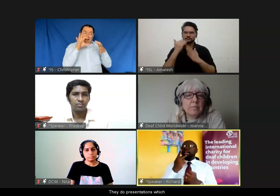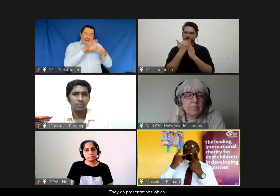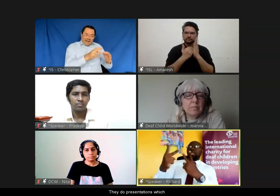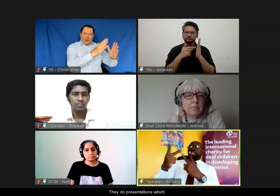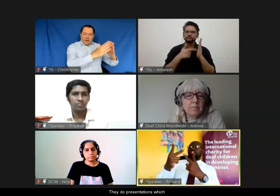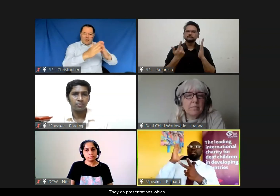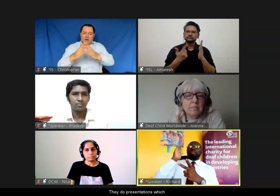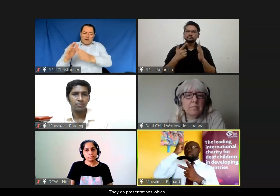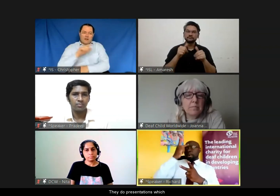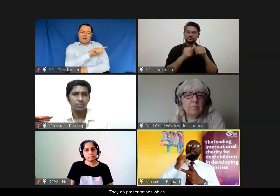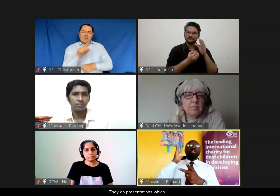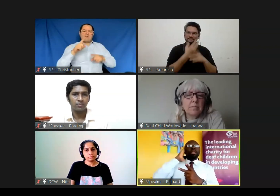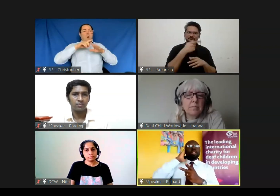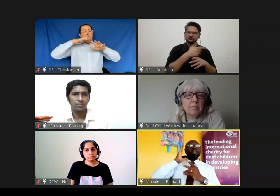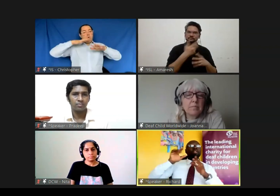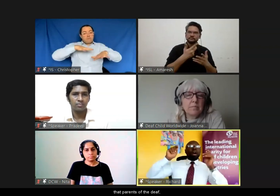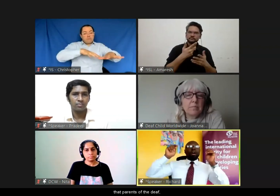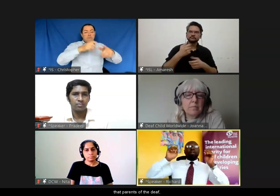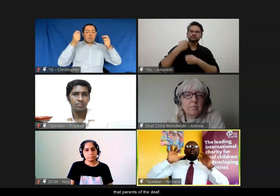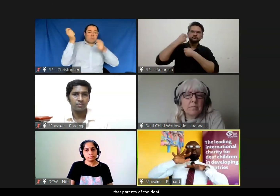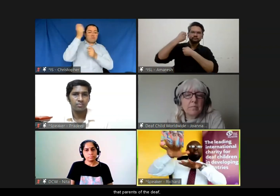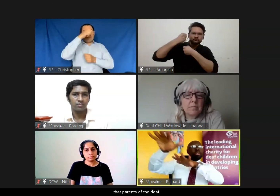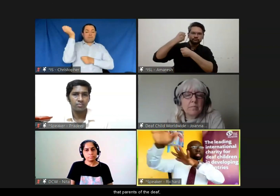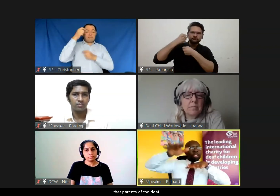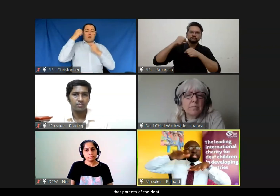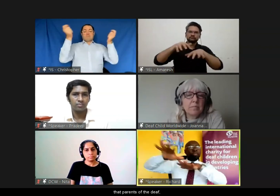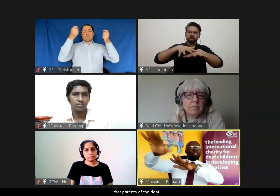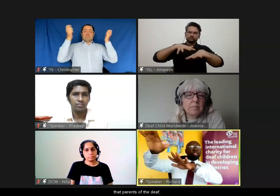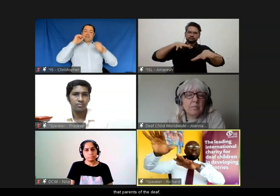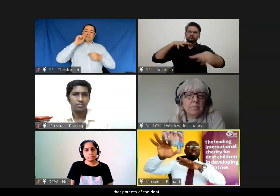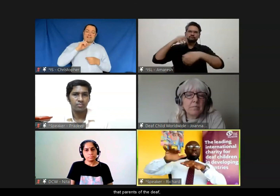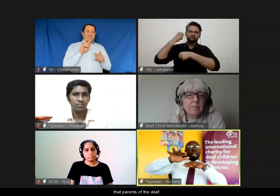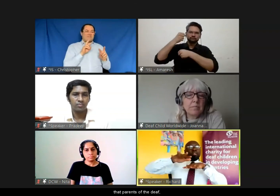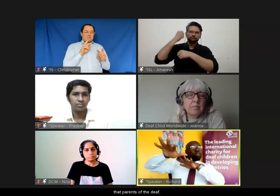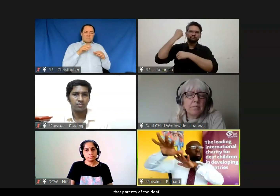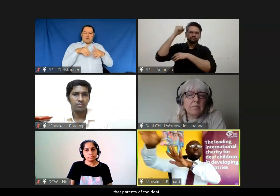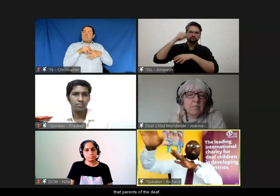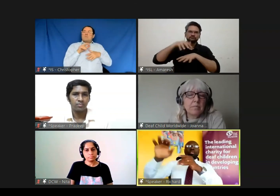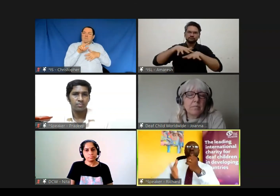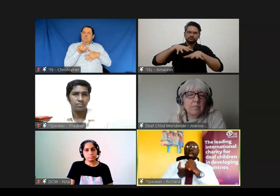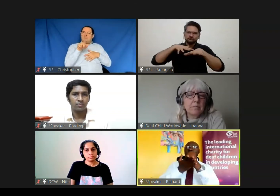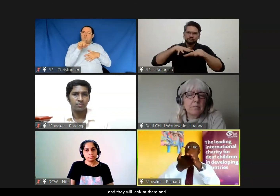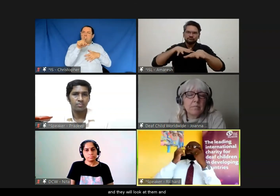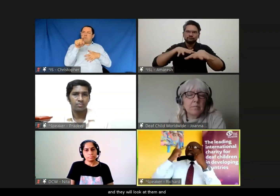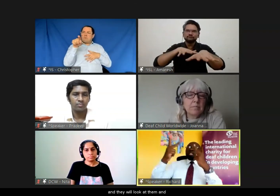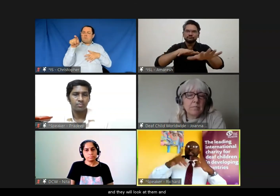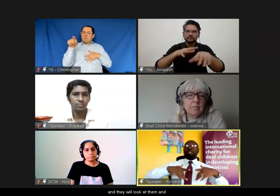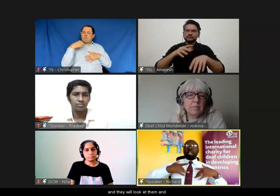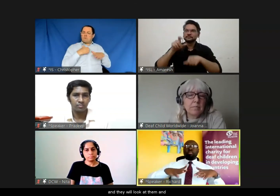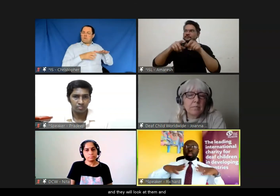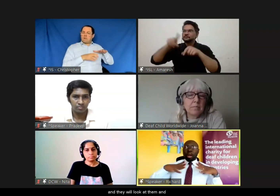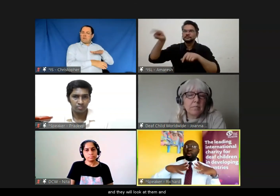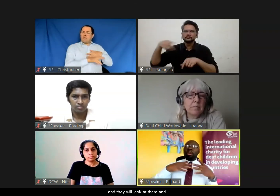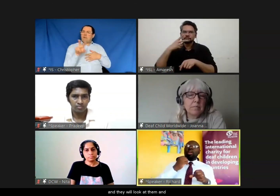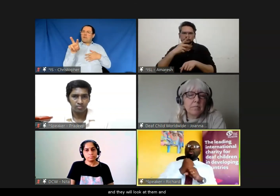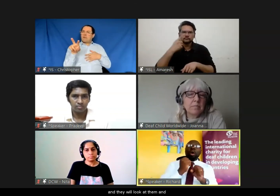help other parents to see that parents of the deaf, they're doing a procession. And the way, so they will look